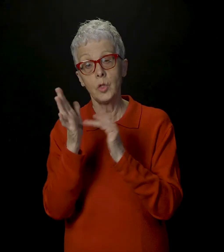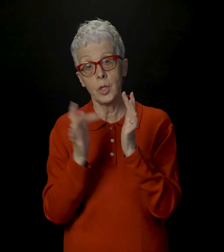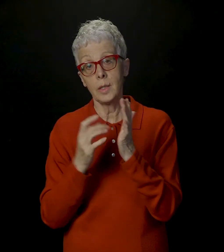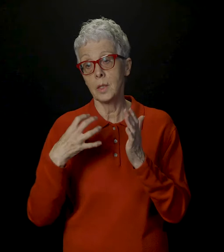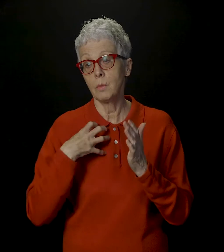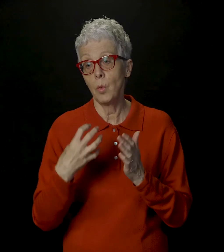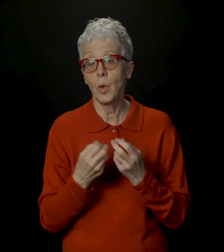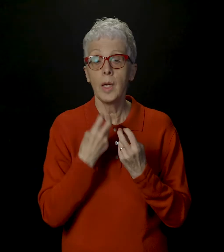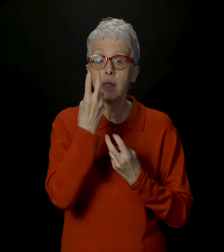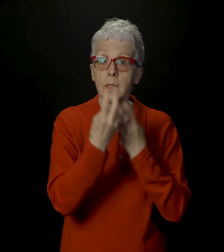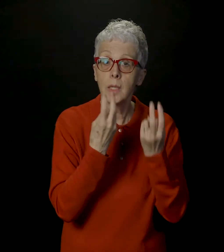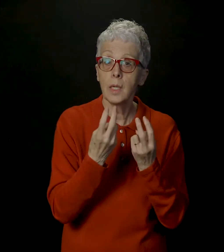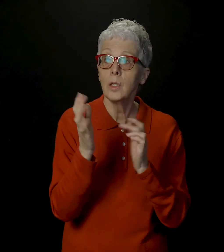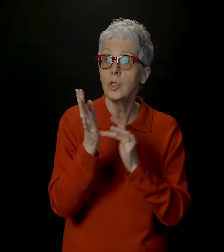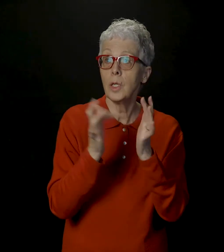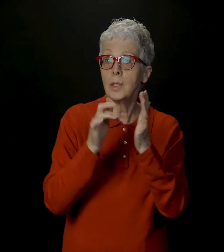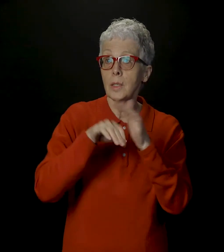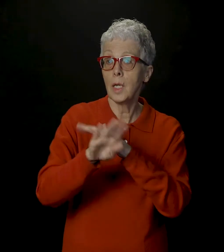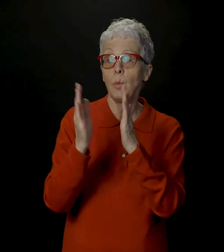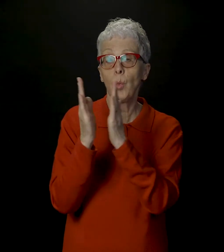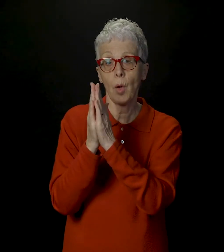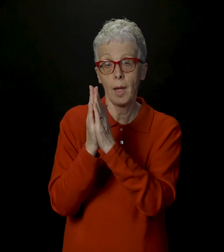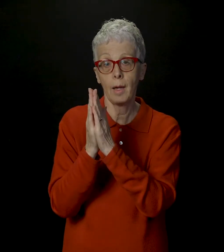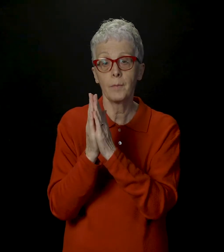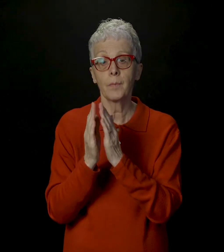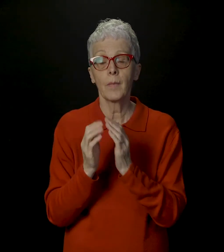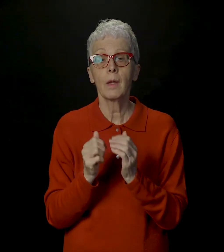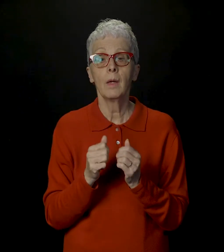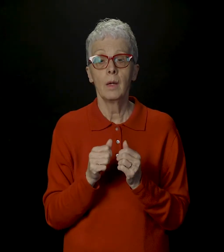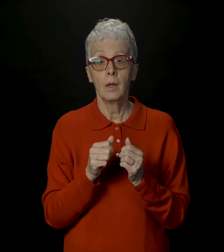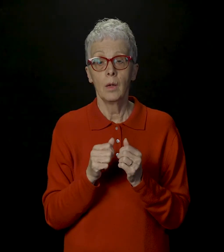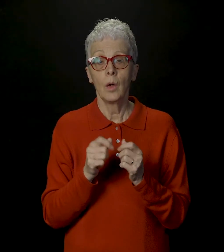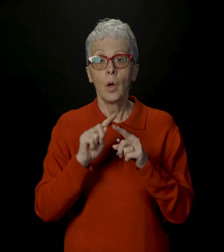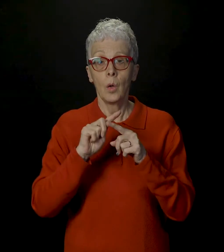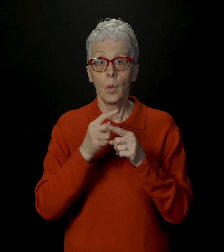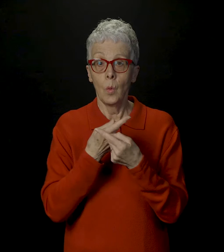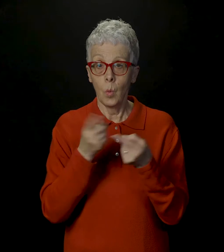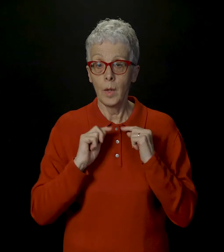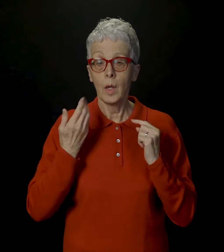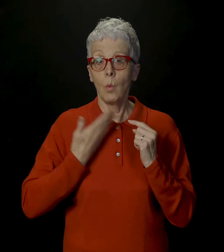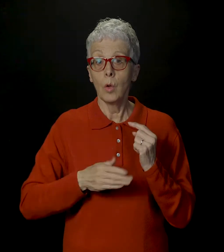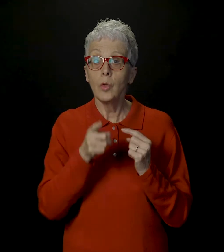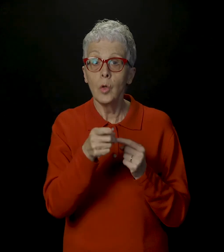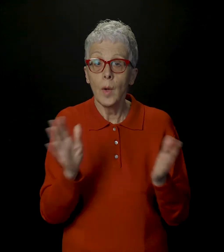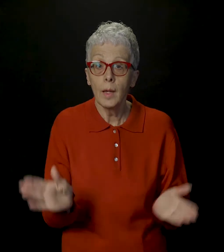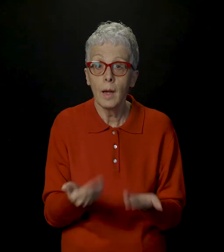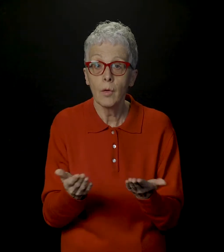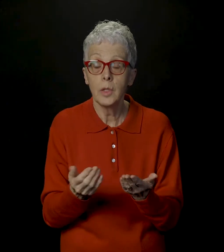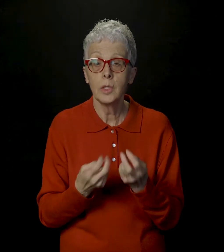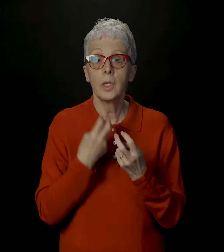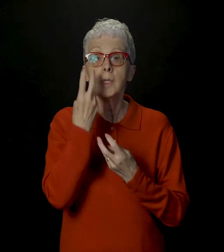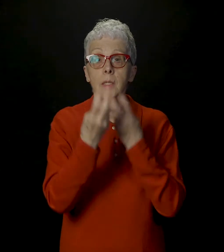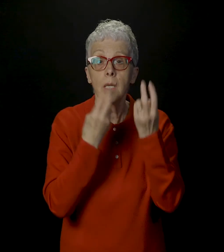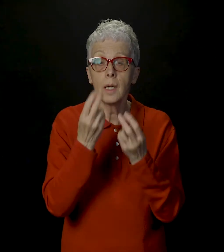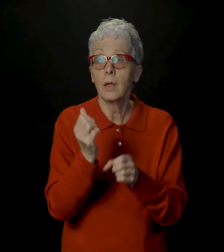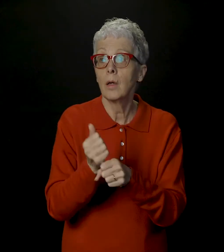prayer As we seek Him Through His Word Our confidence grows We really want to encourage you You know You to seek God Ask Him to